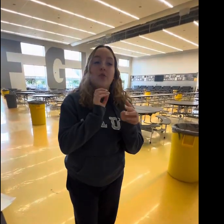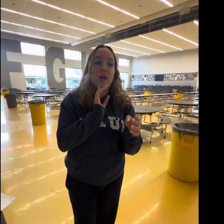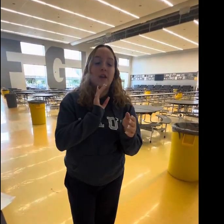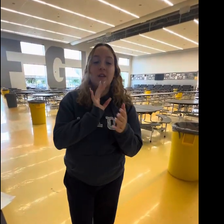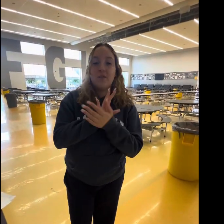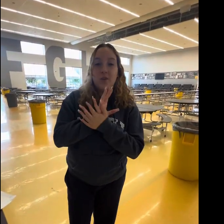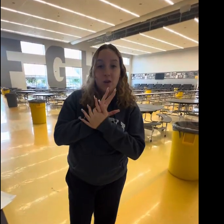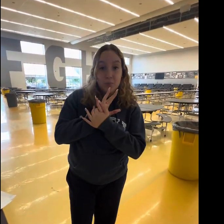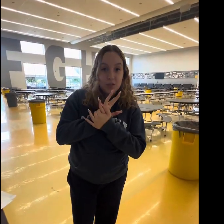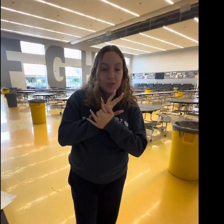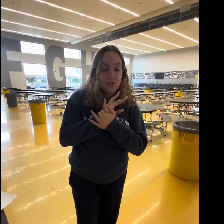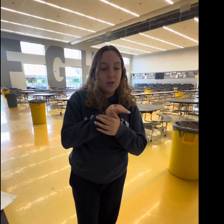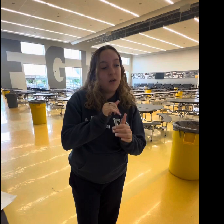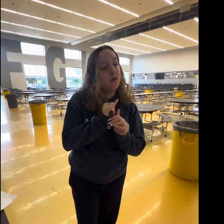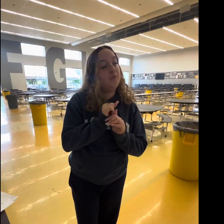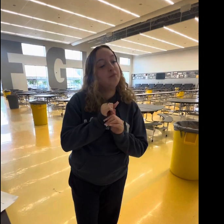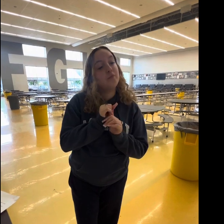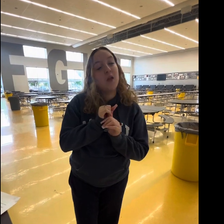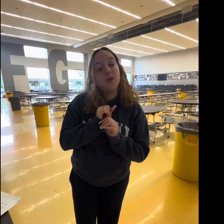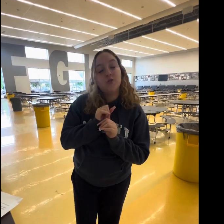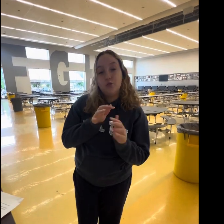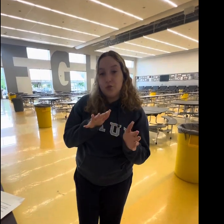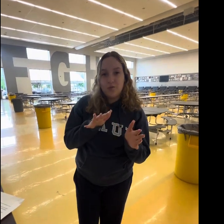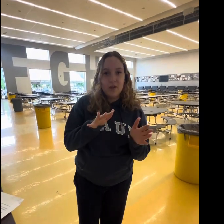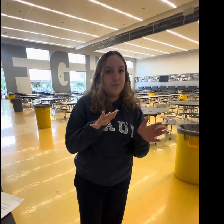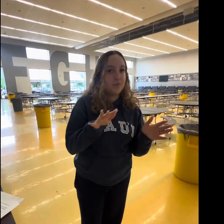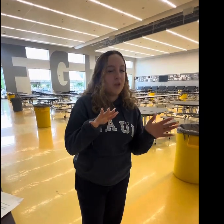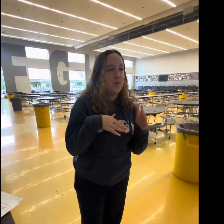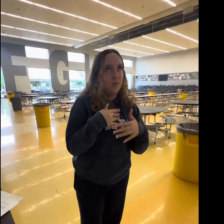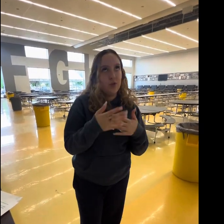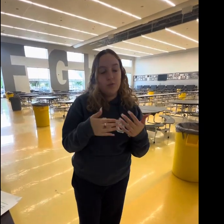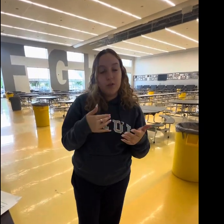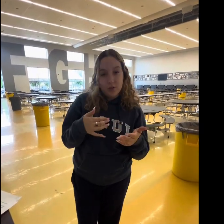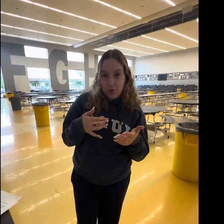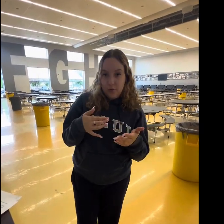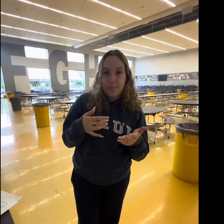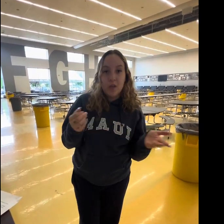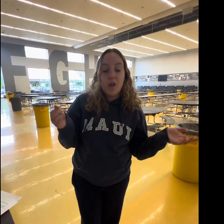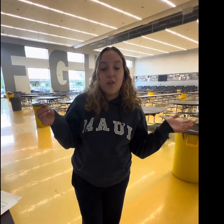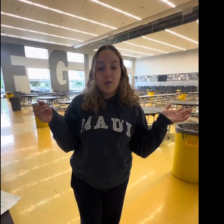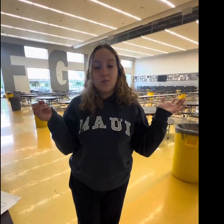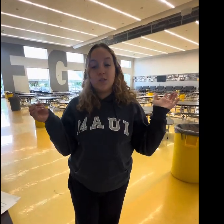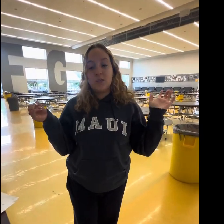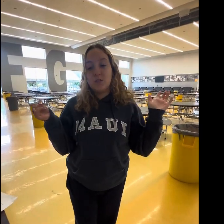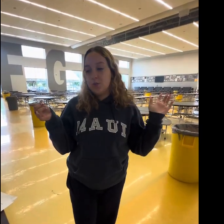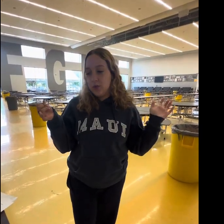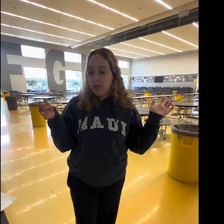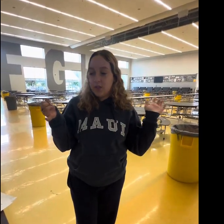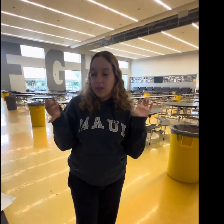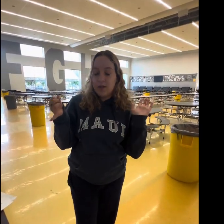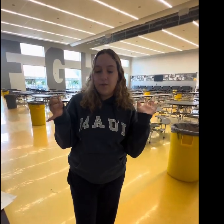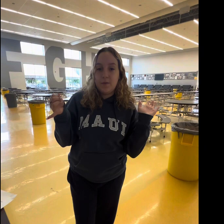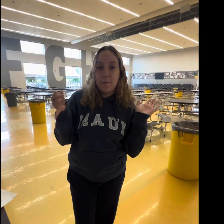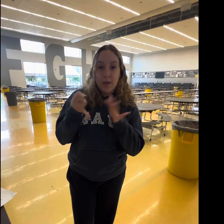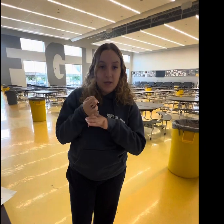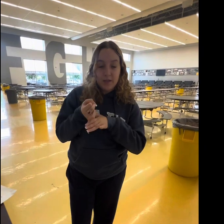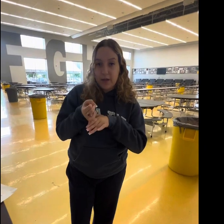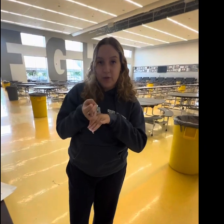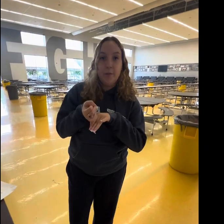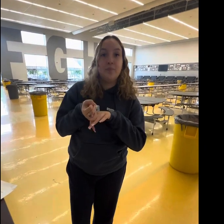had different options to choose from what you wanted to do. There was a choice of making a diary of